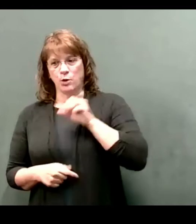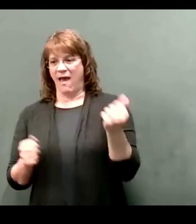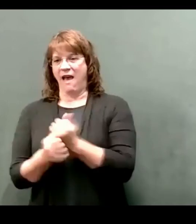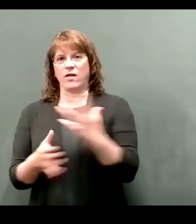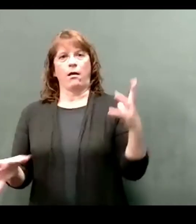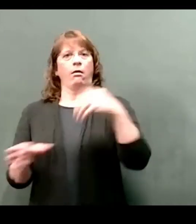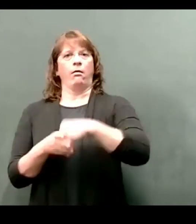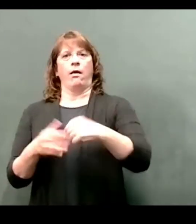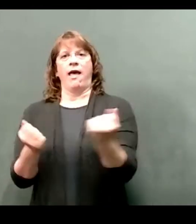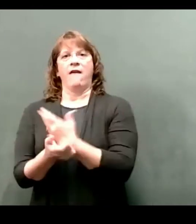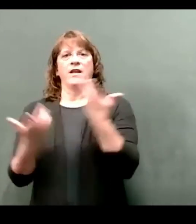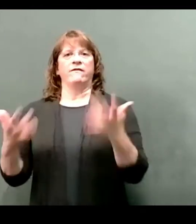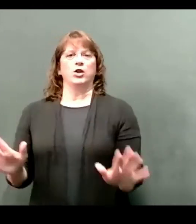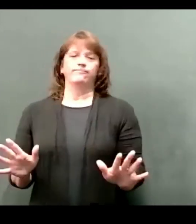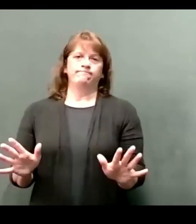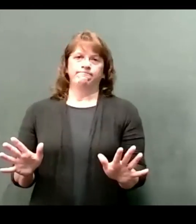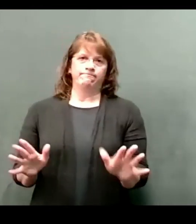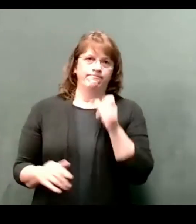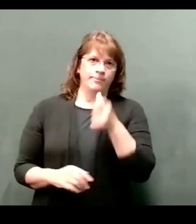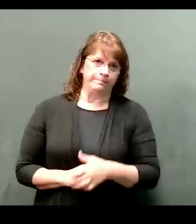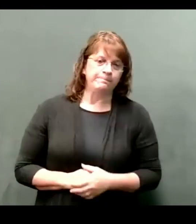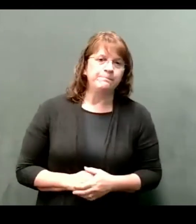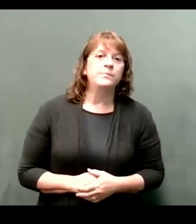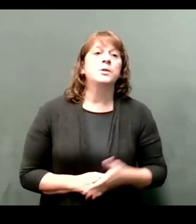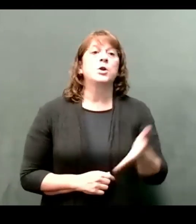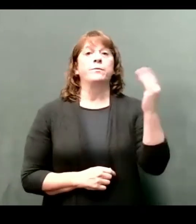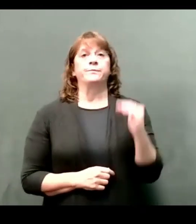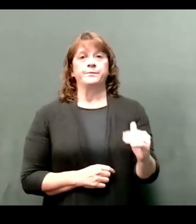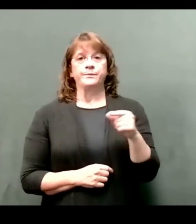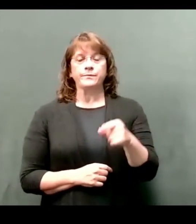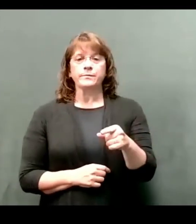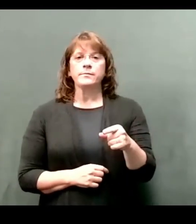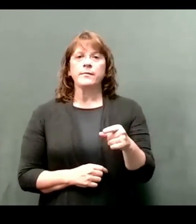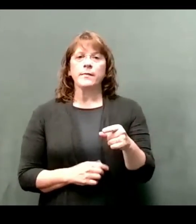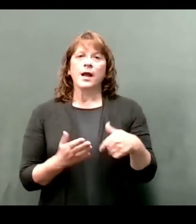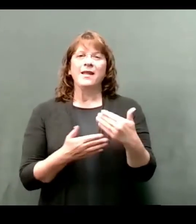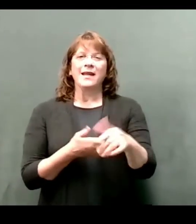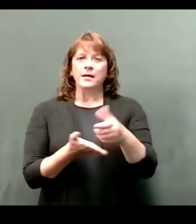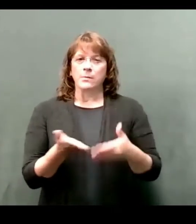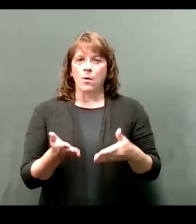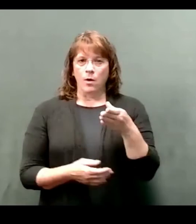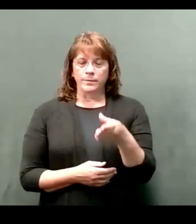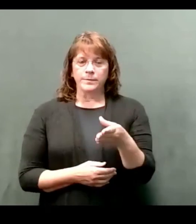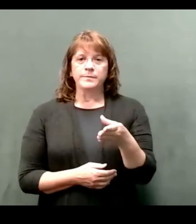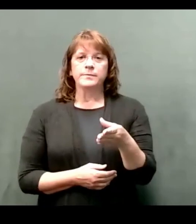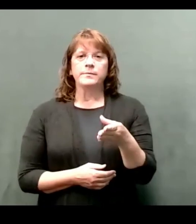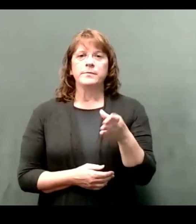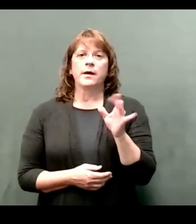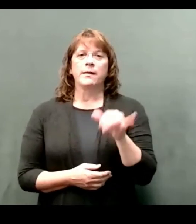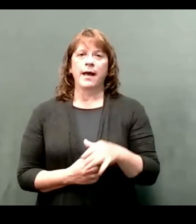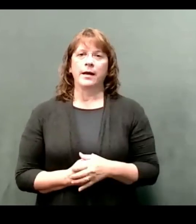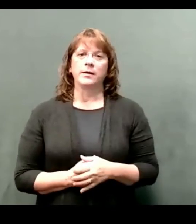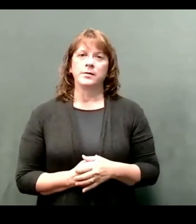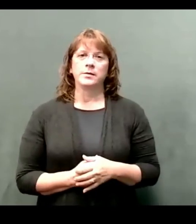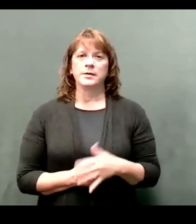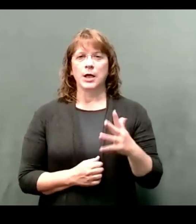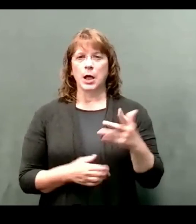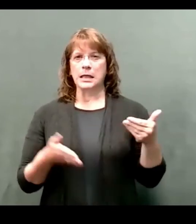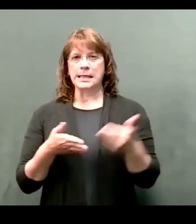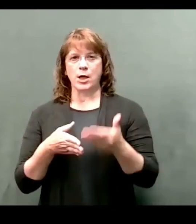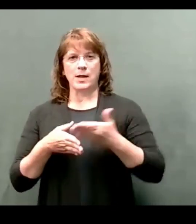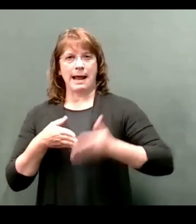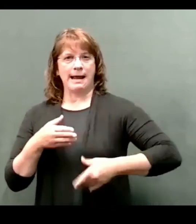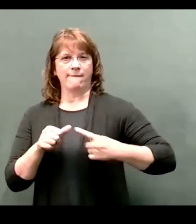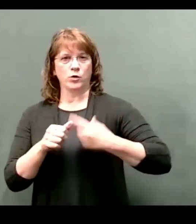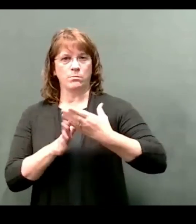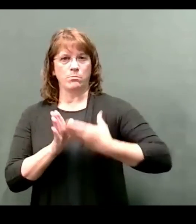covered all of our bases, right? Okay, so with that being said, let's move into the next section here. And this is going to take us to pretty close to the end